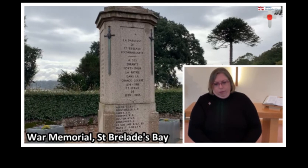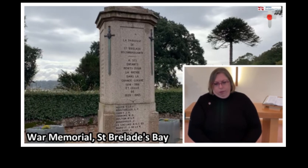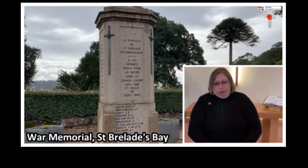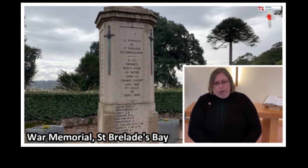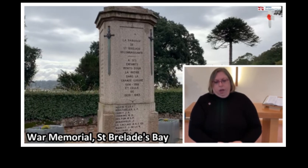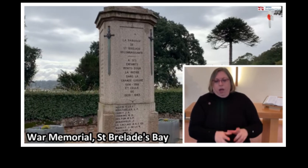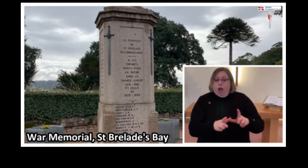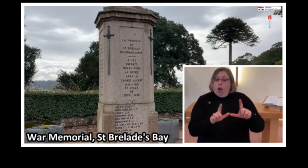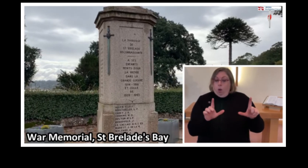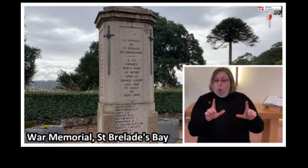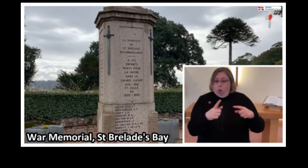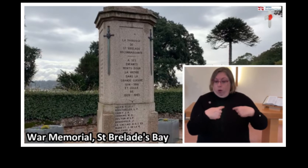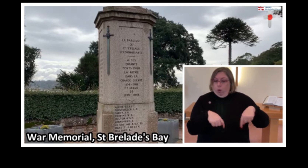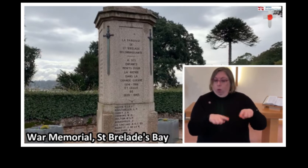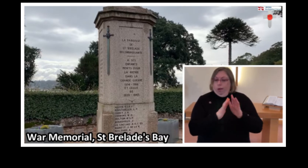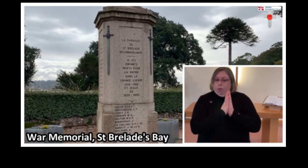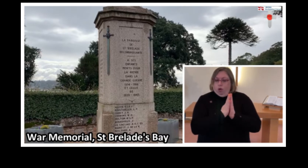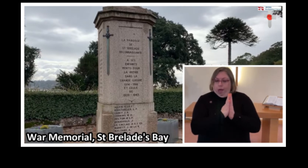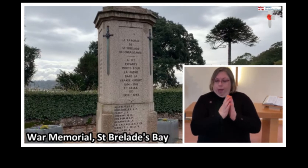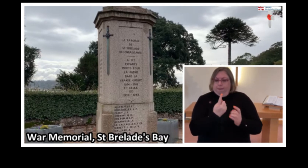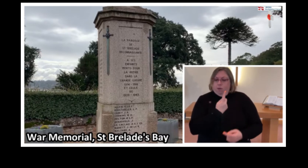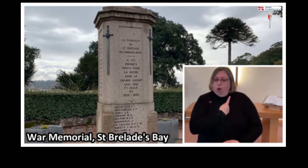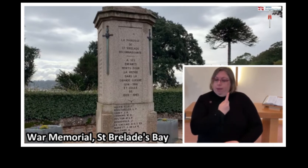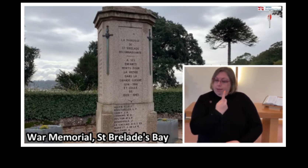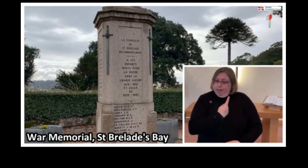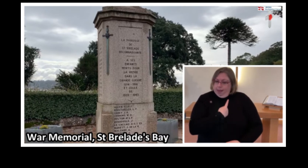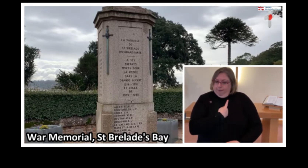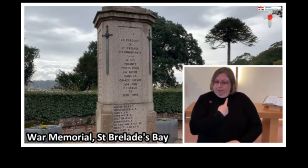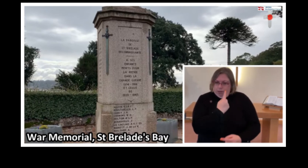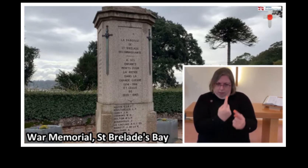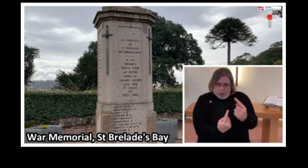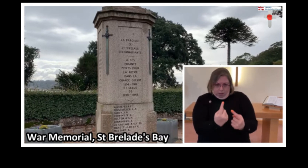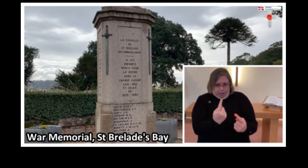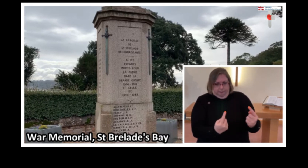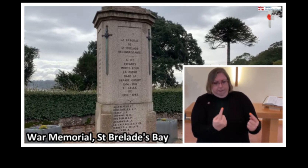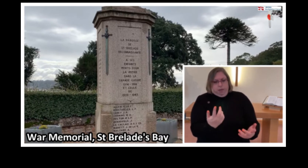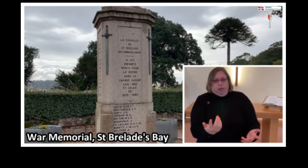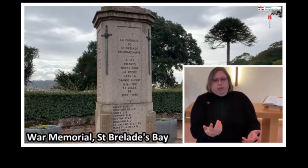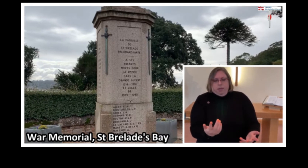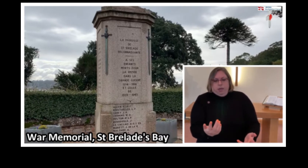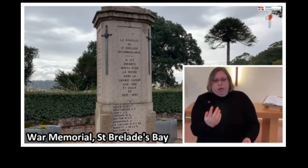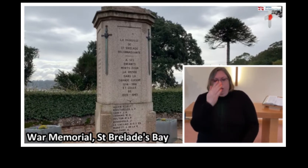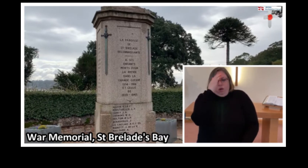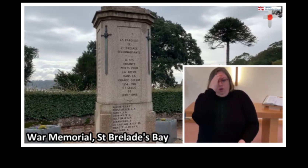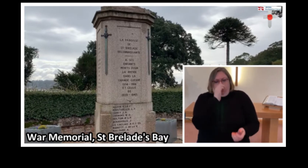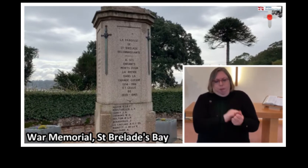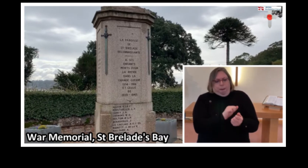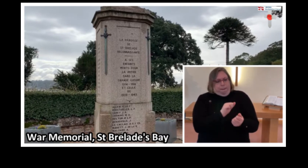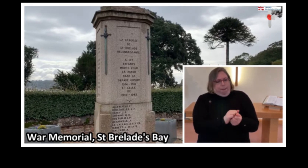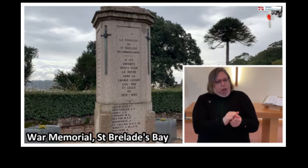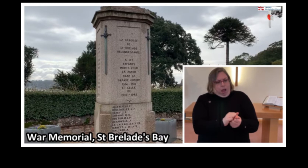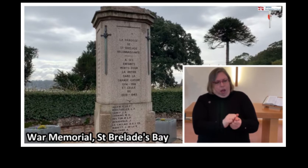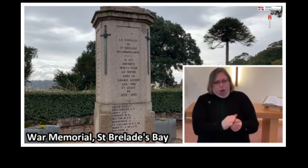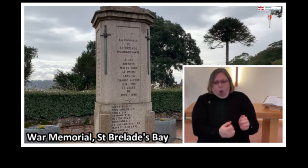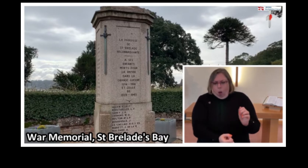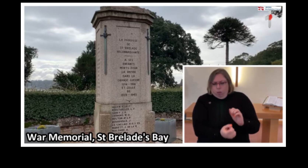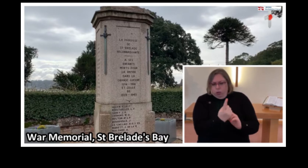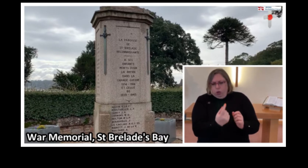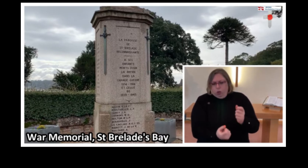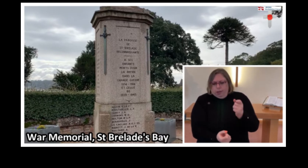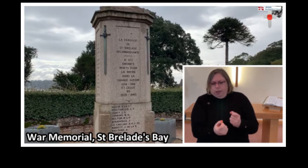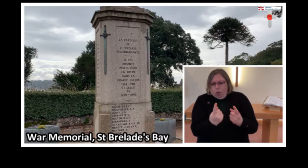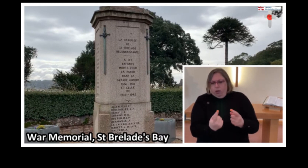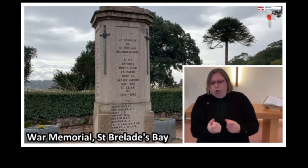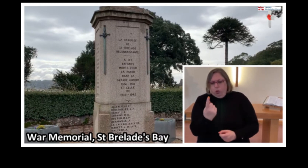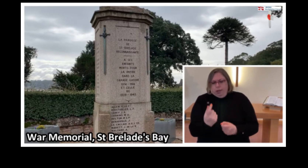Lord, we pray for ourselves and all our remembrance of our missed opportunities and